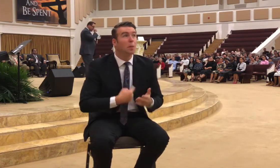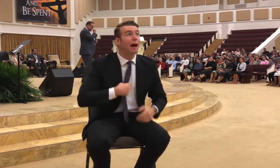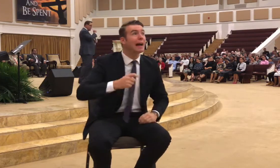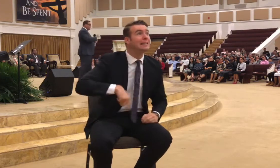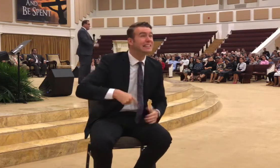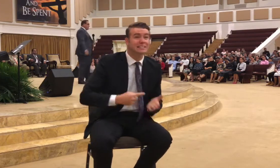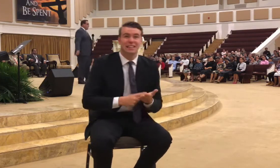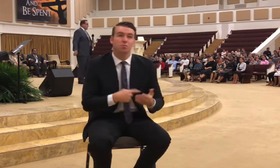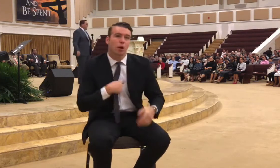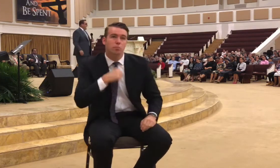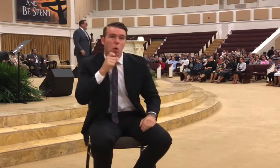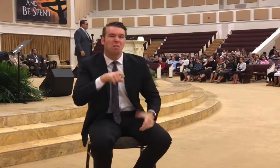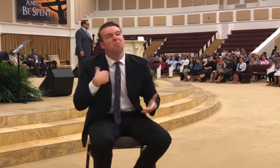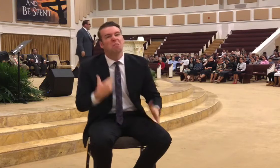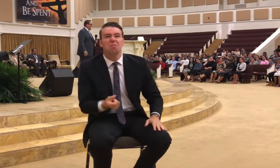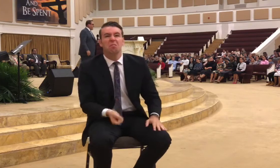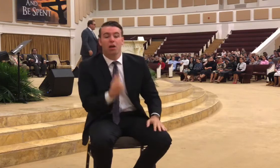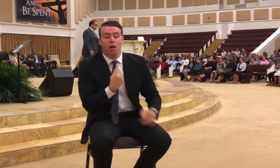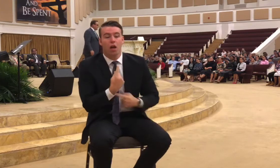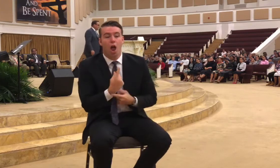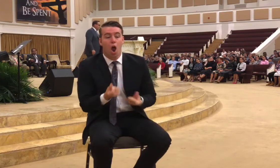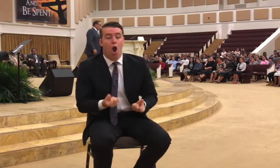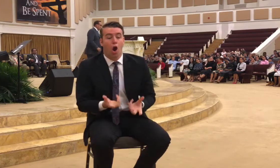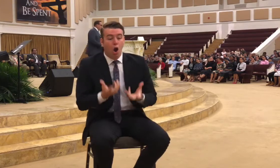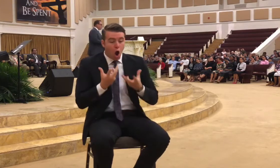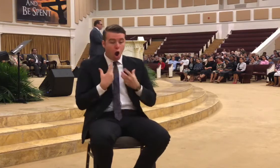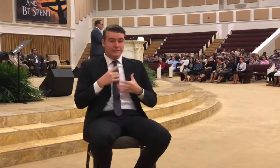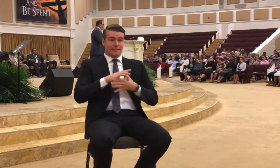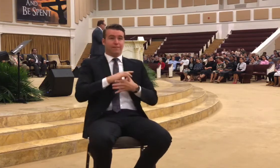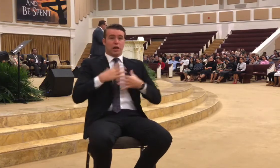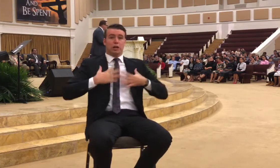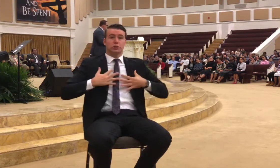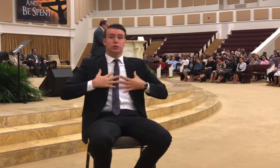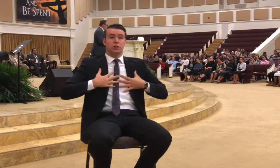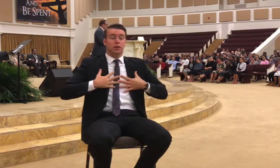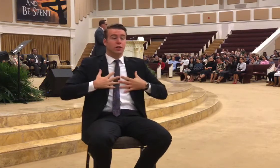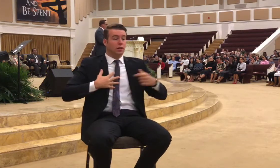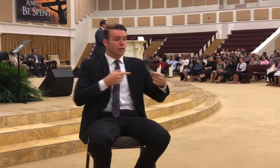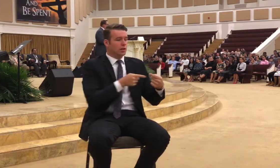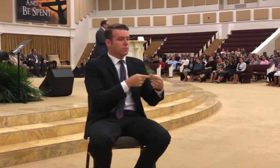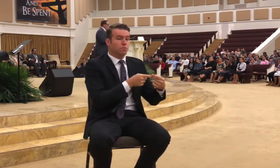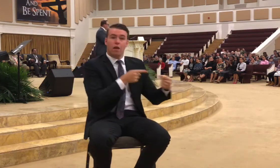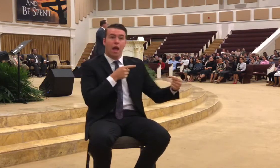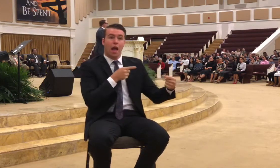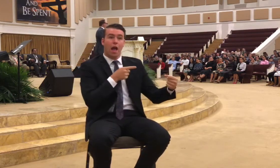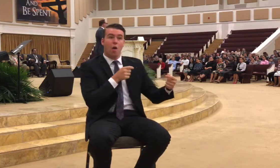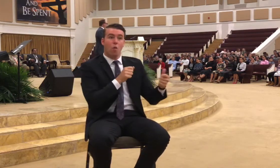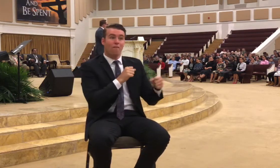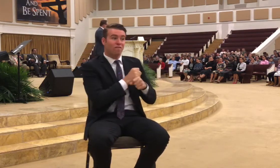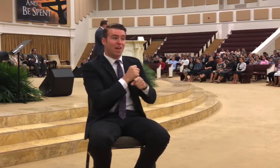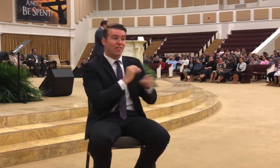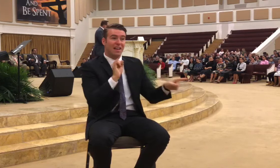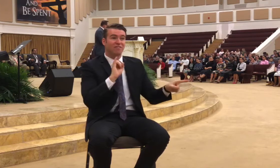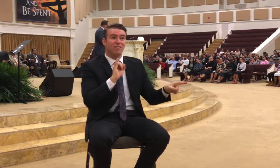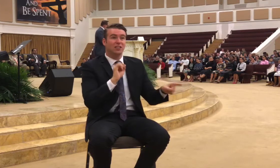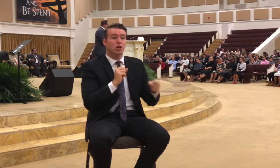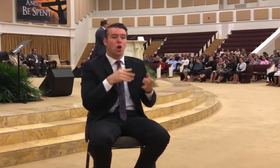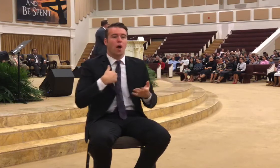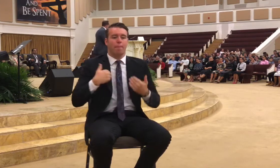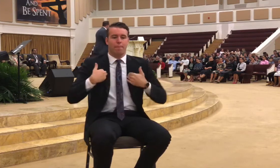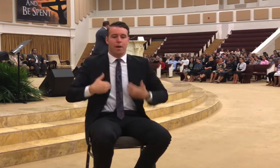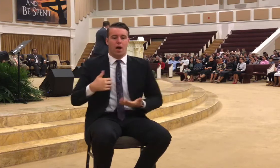didn't, that we have created issues with immunity that will give rise to